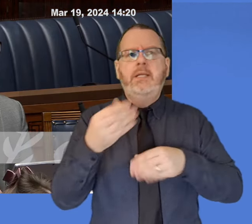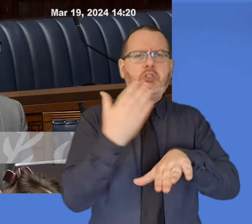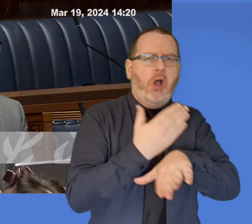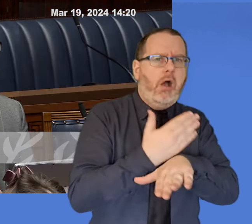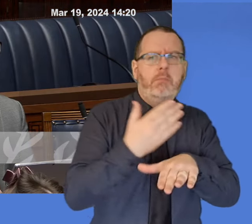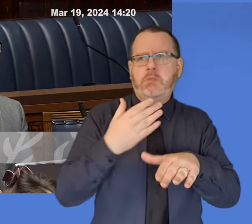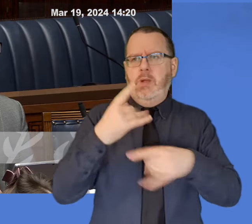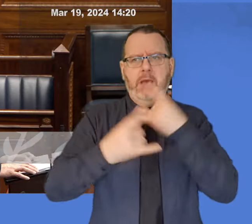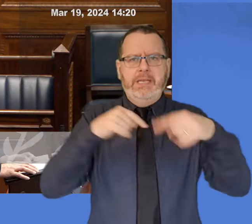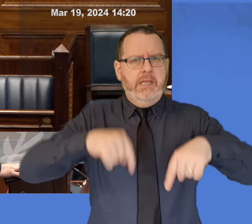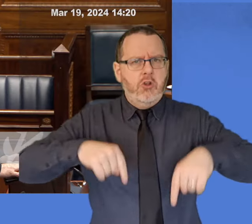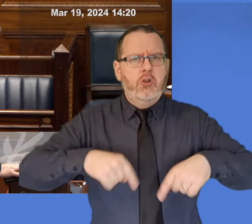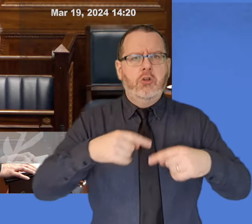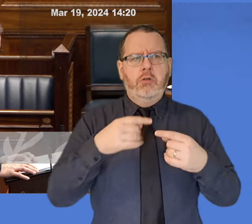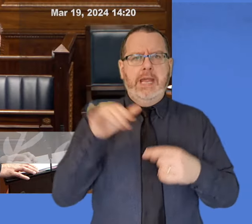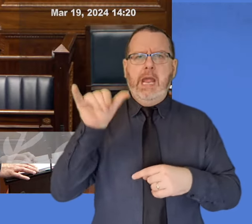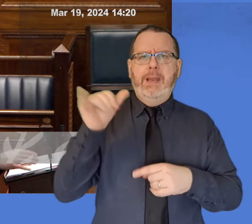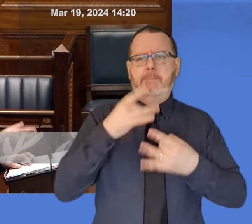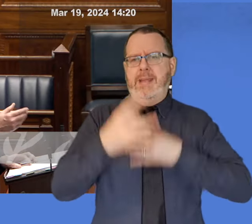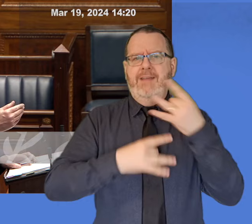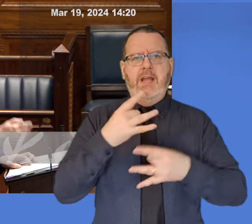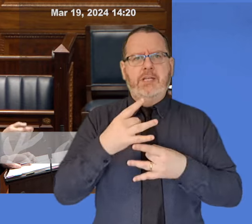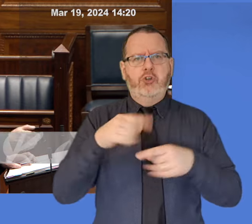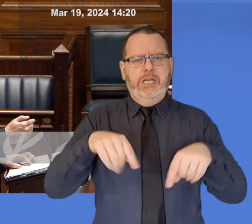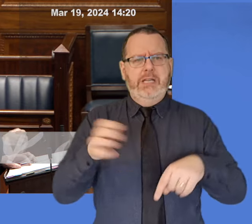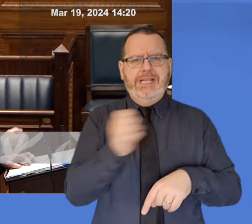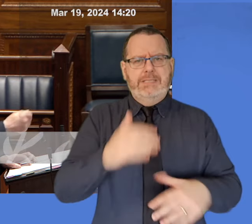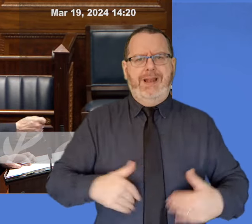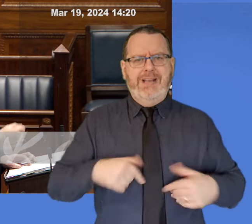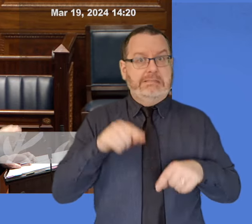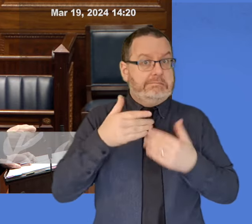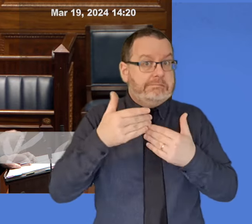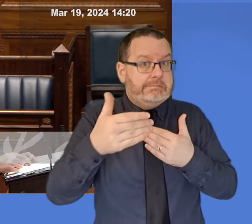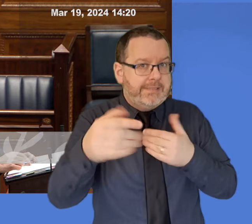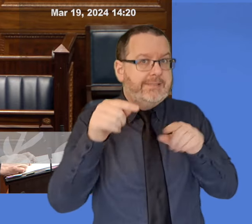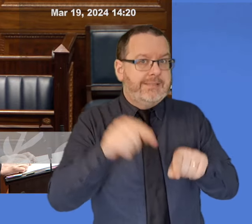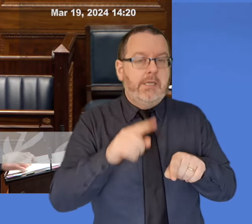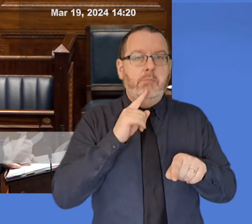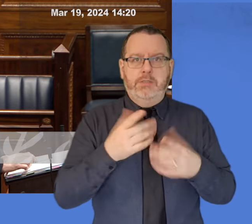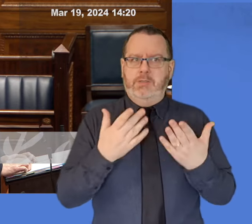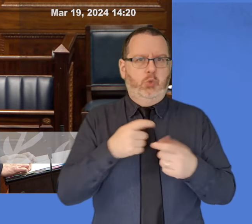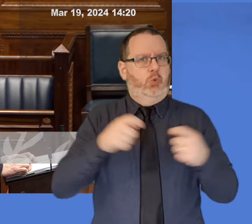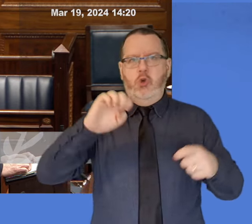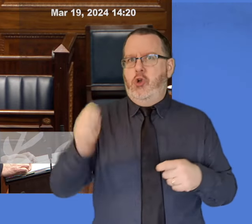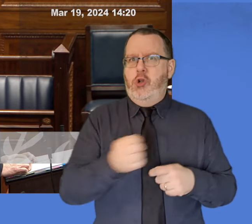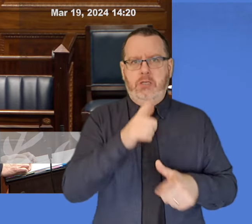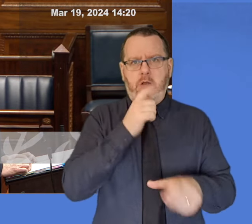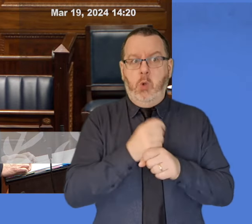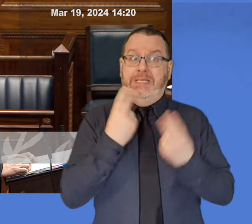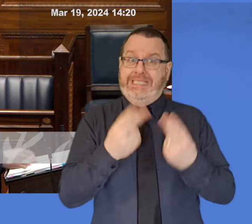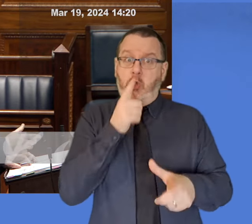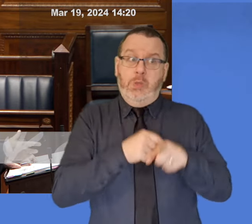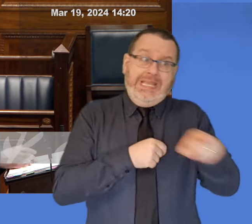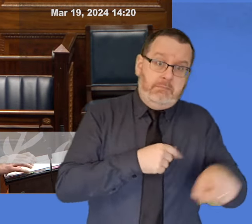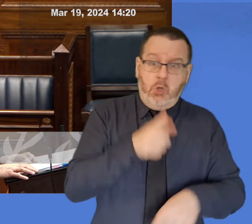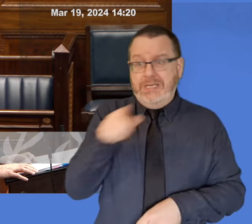manufacturing within Belfast. And so it's probably early days to decide who we need to speak to just yet, but when we do get a sense of what's